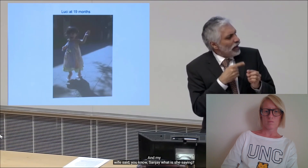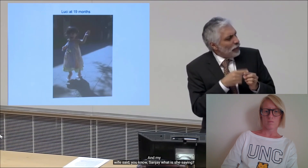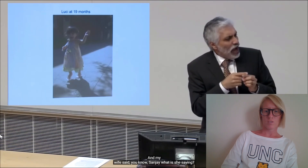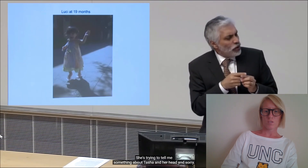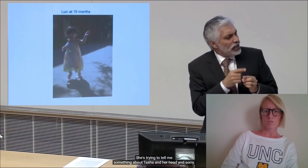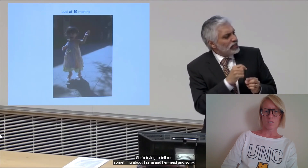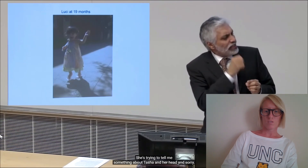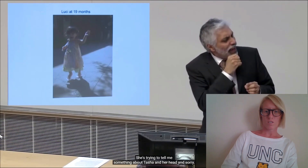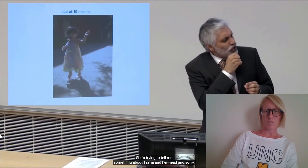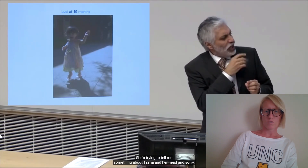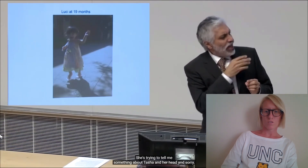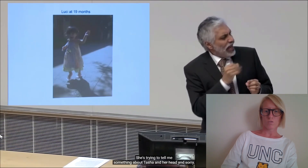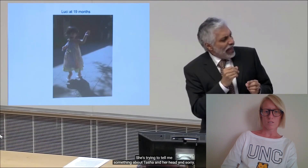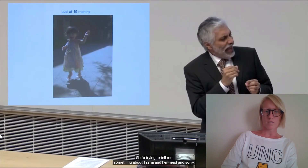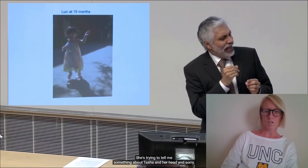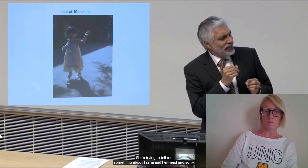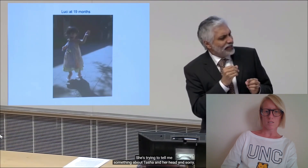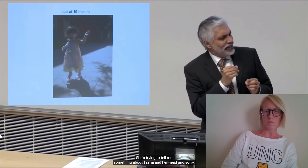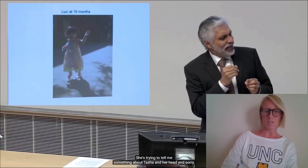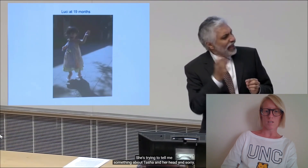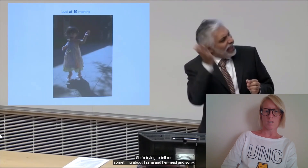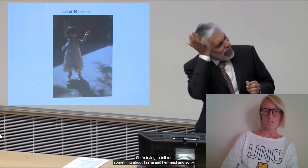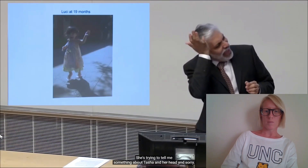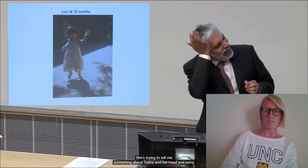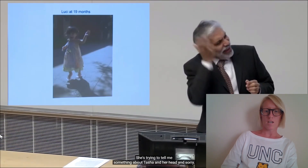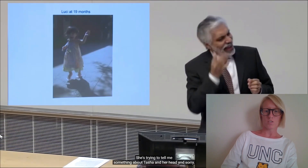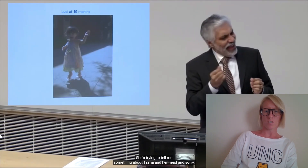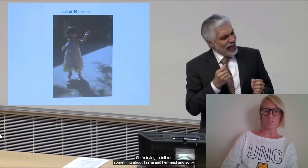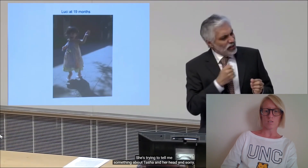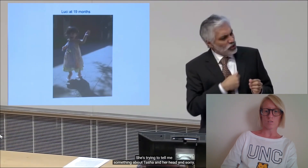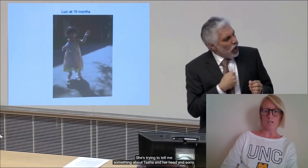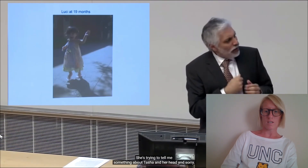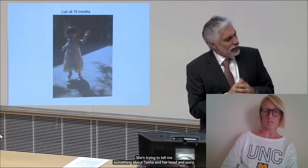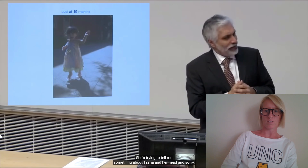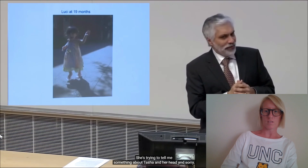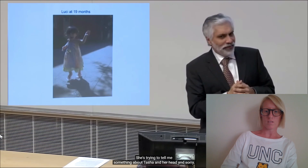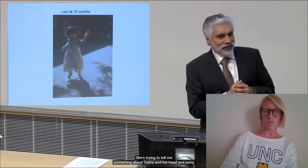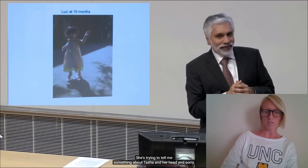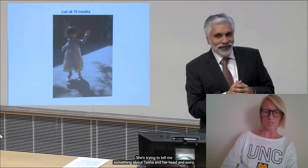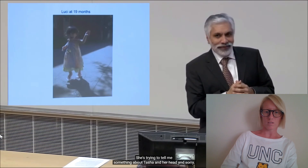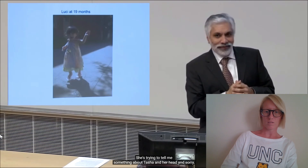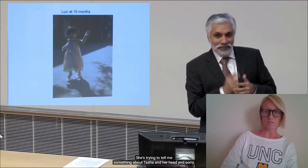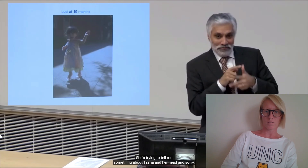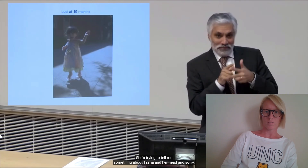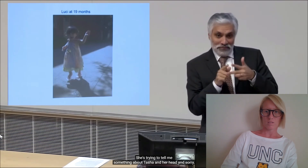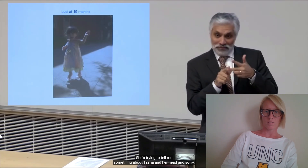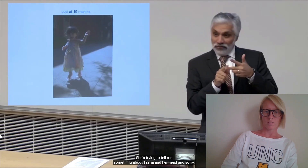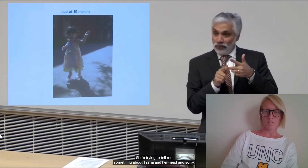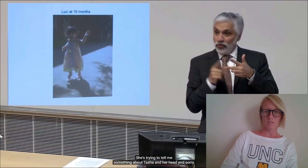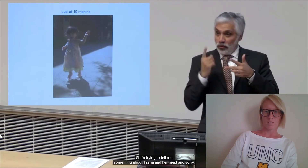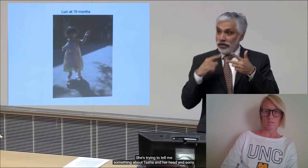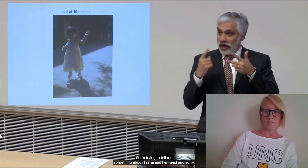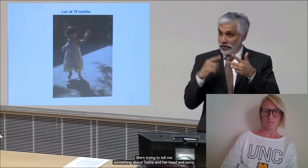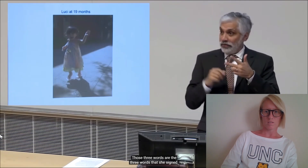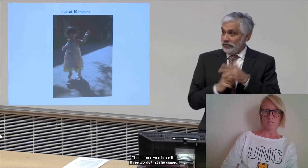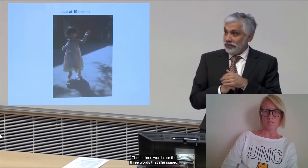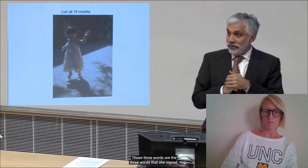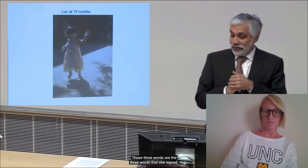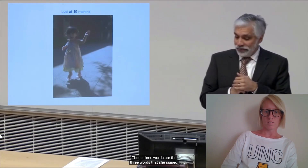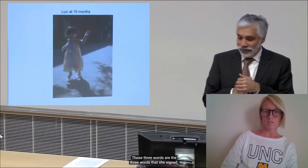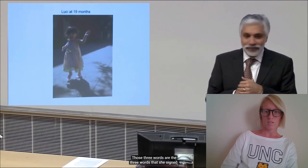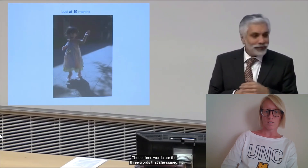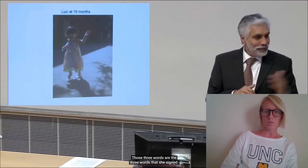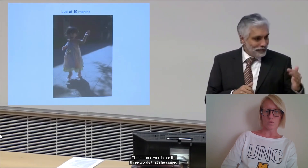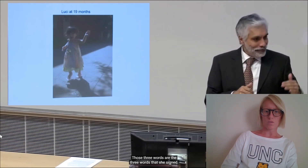she saying? She's trying to tell me something about Tasha and her head and sorry. Those